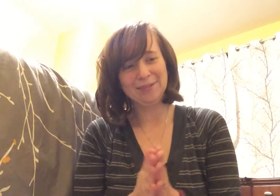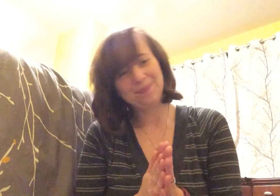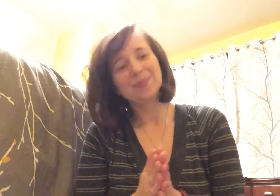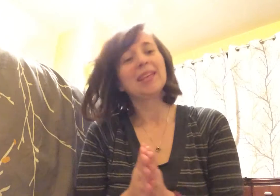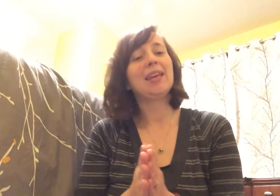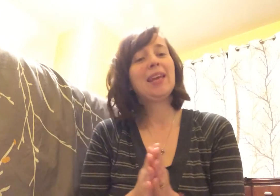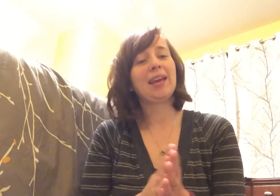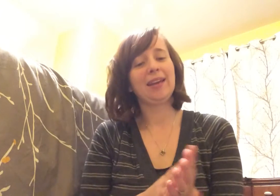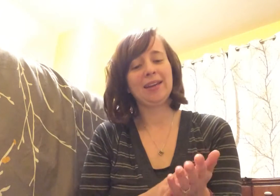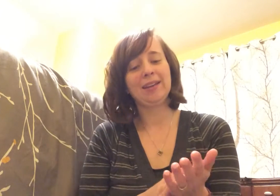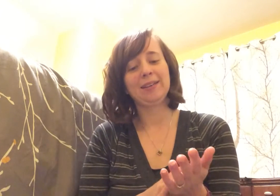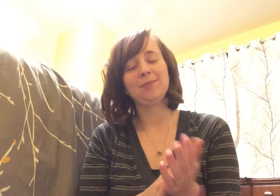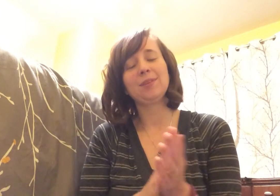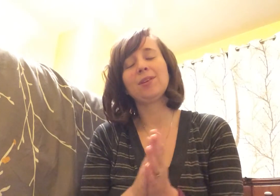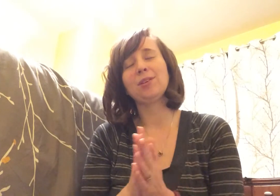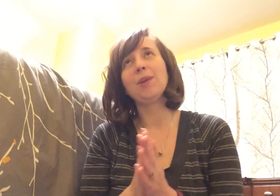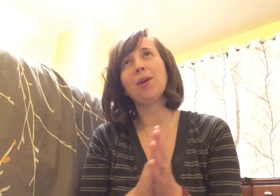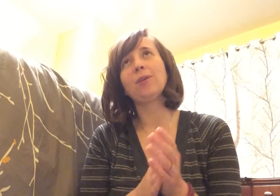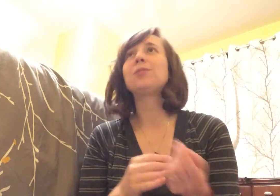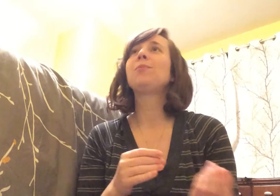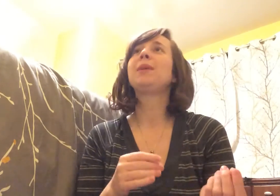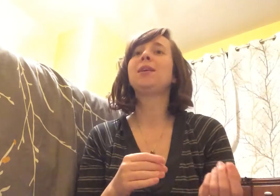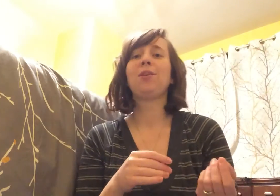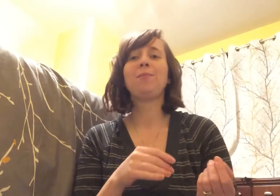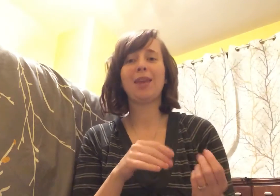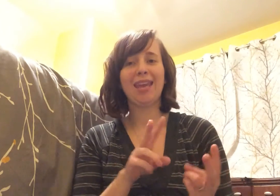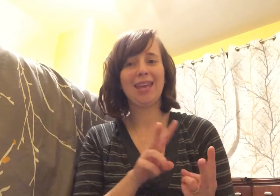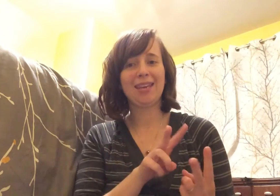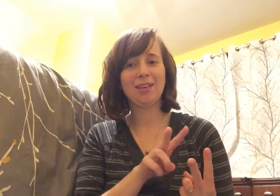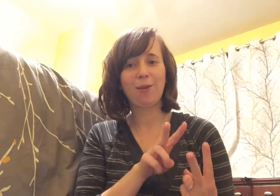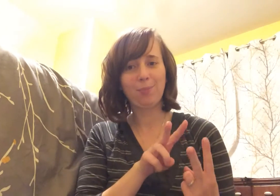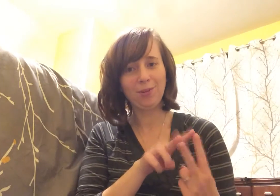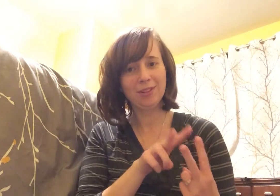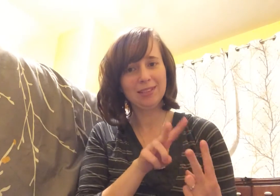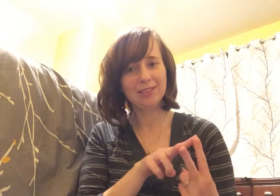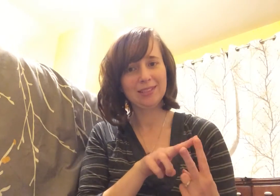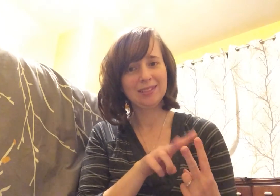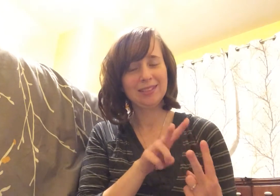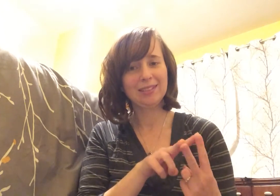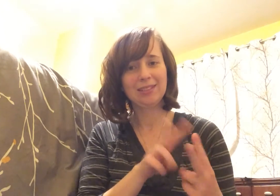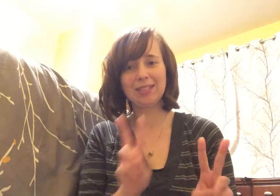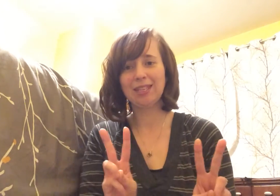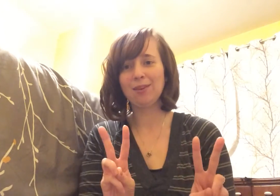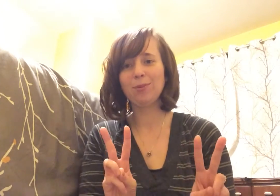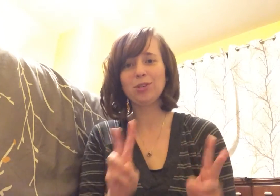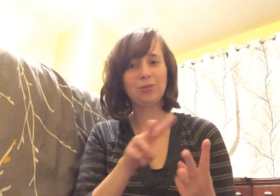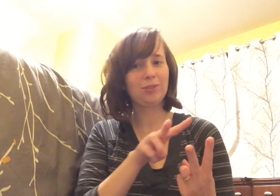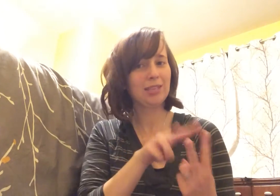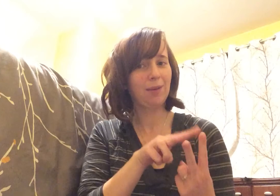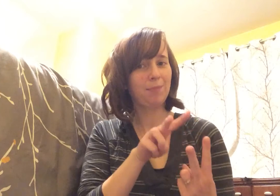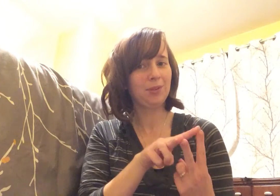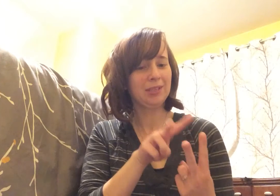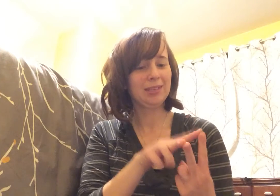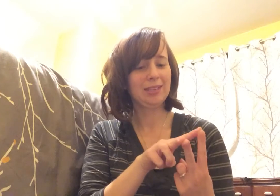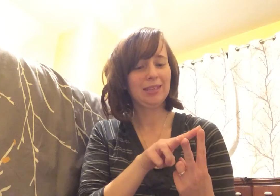Oh. You may also become a couple. So it's number 2's couple